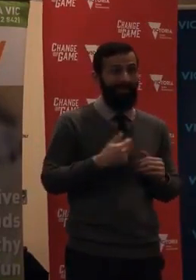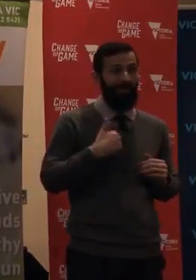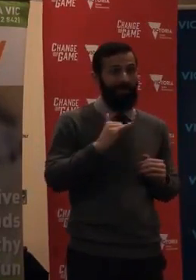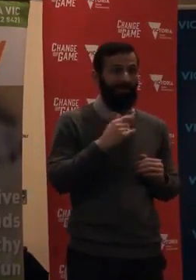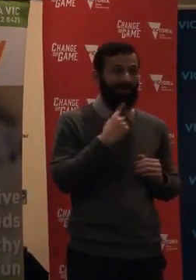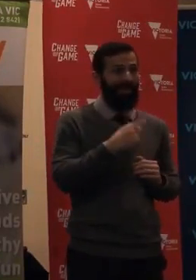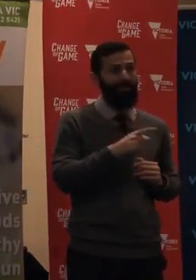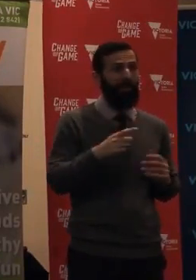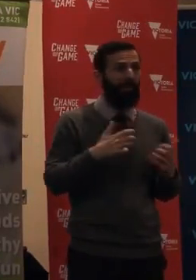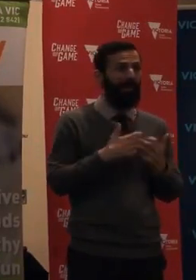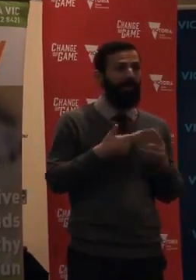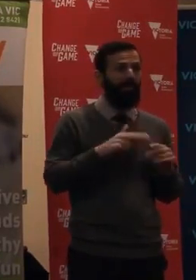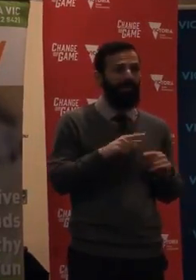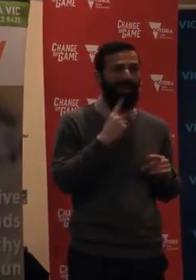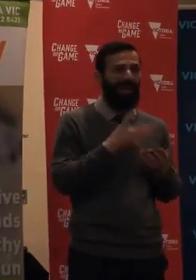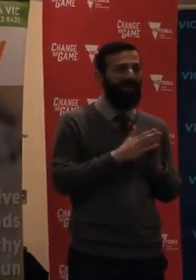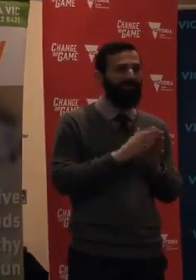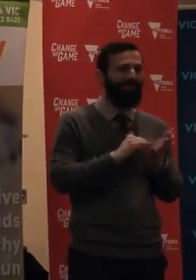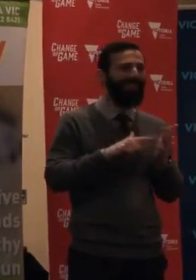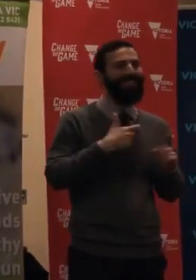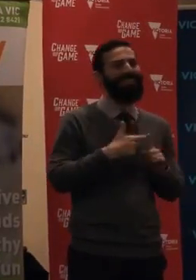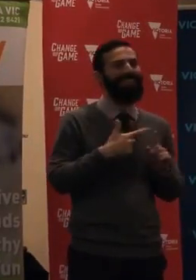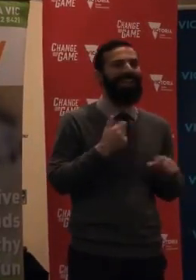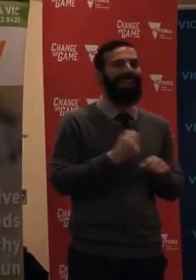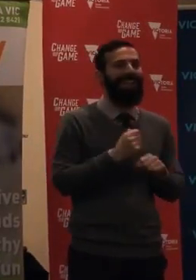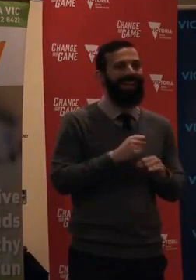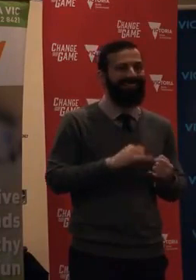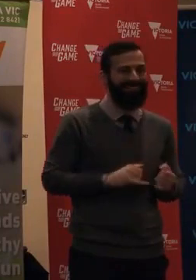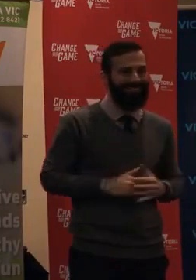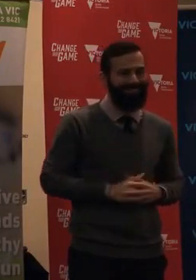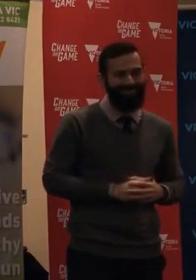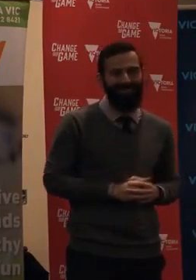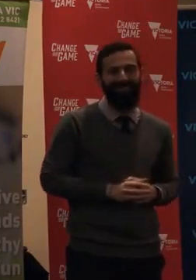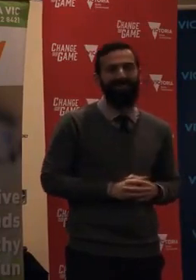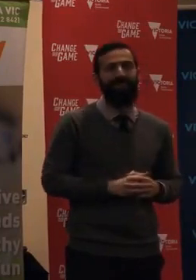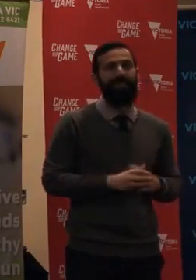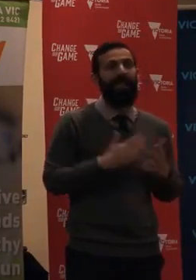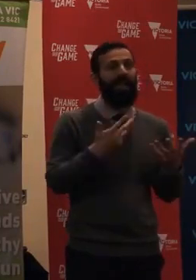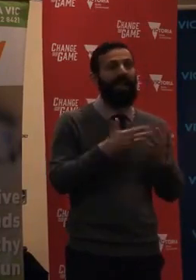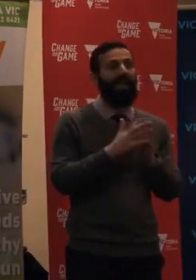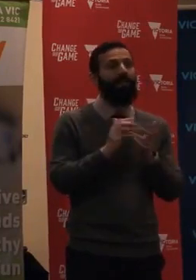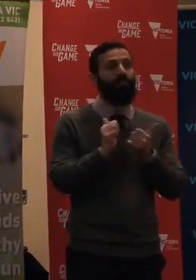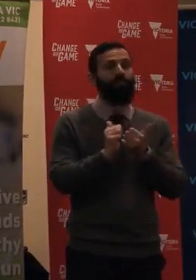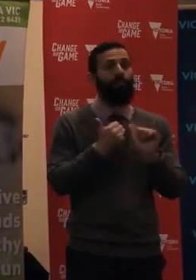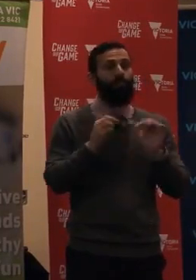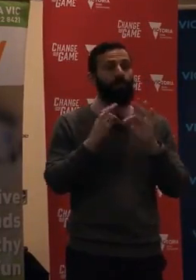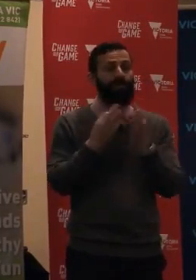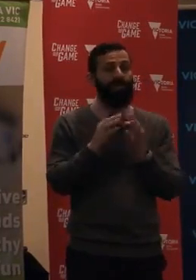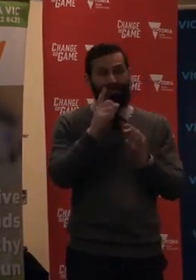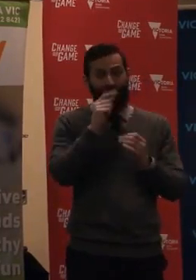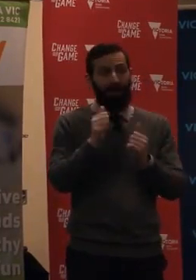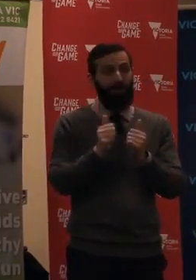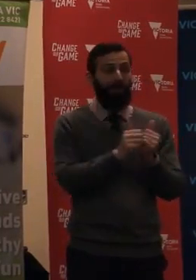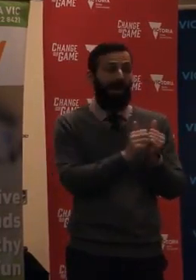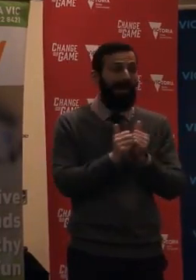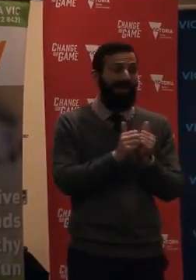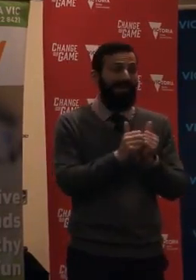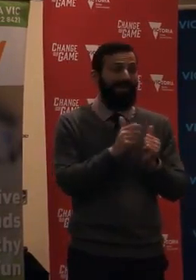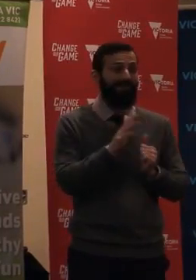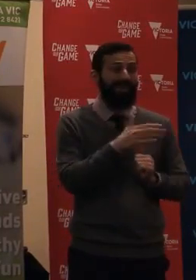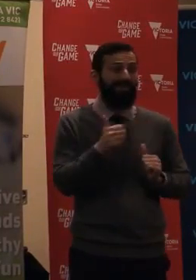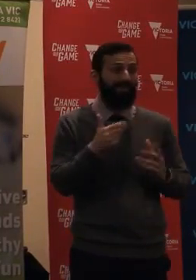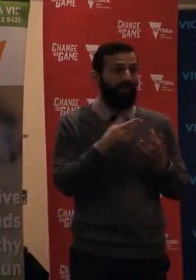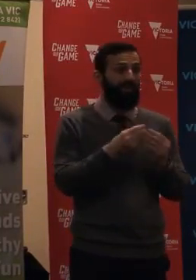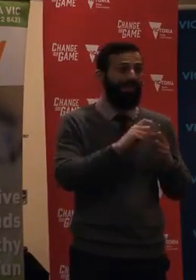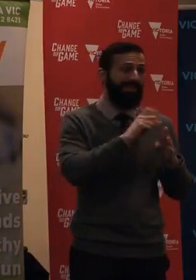telling many of you how to suck eggs, but we'll get there when we get there. Mm-hmm. And how sporting organisations can partner most effectively with